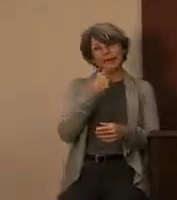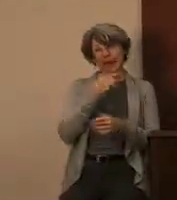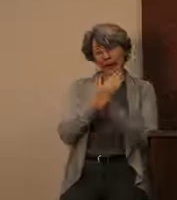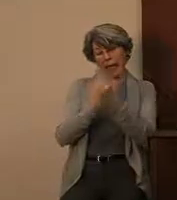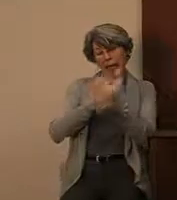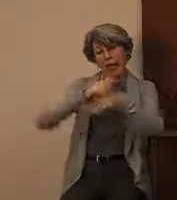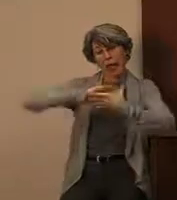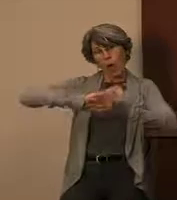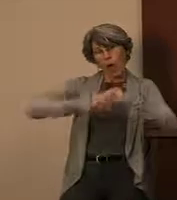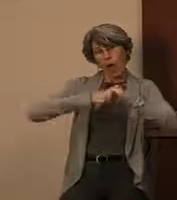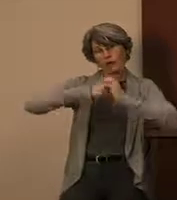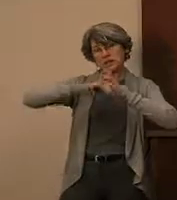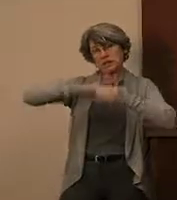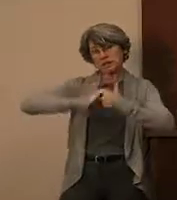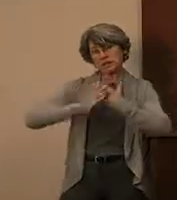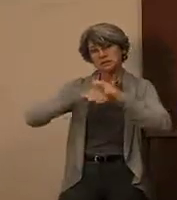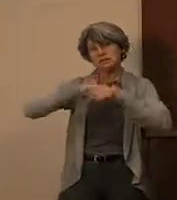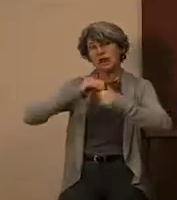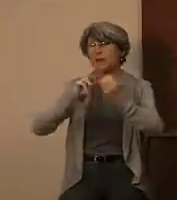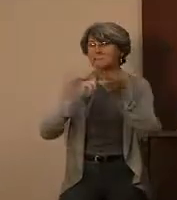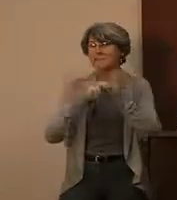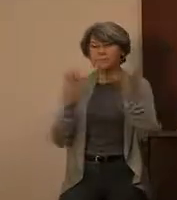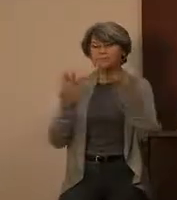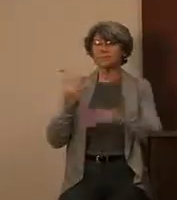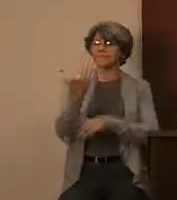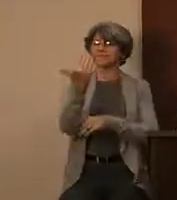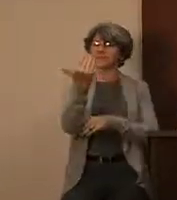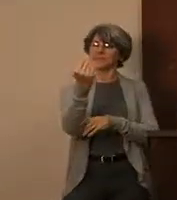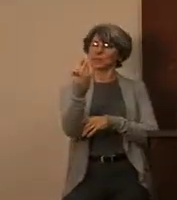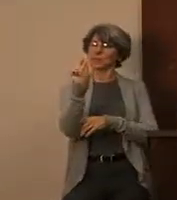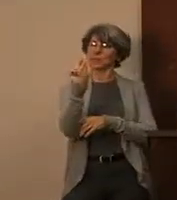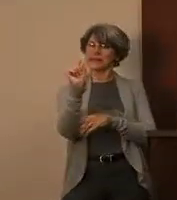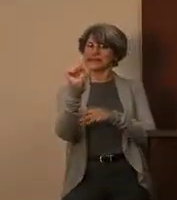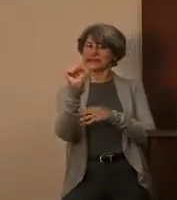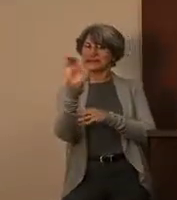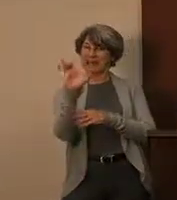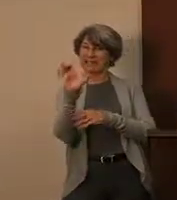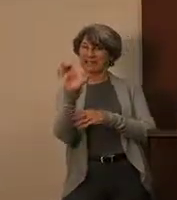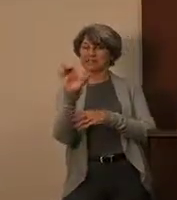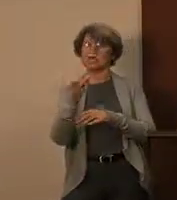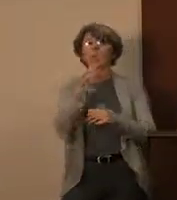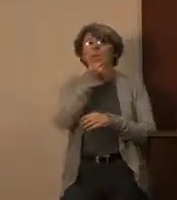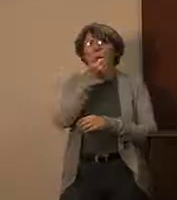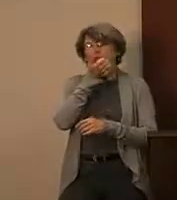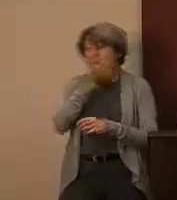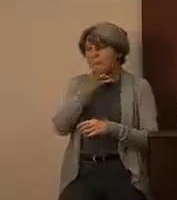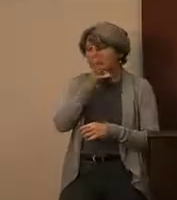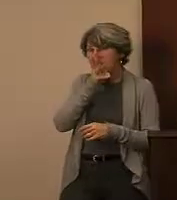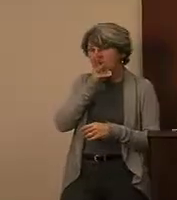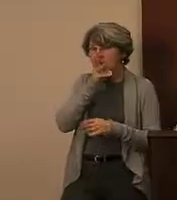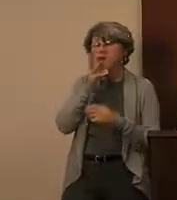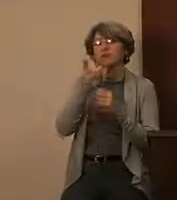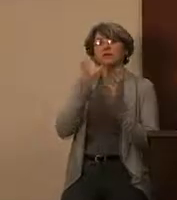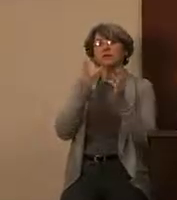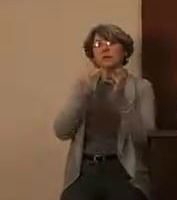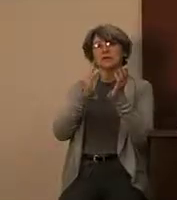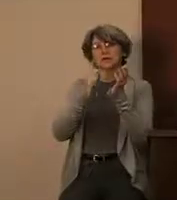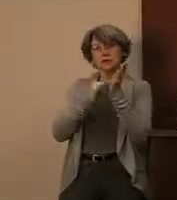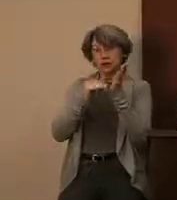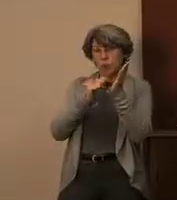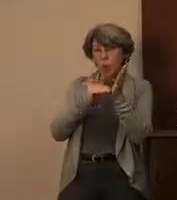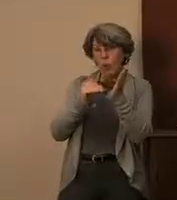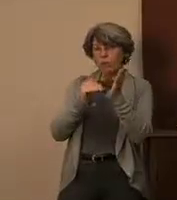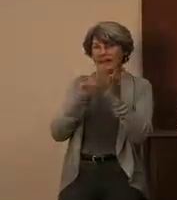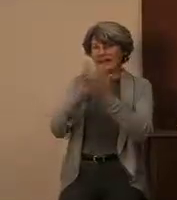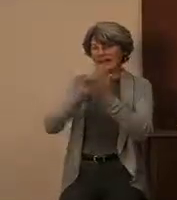we mean at least 15 to 20 seconds. We need people to use warm water. We need them to clean